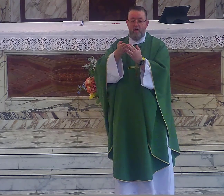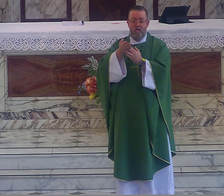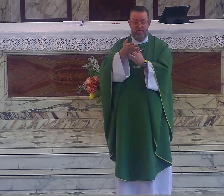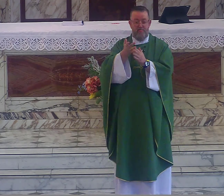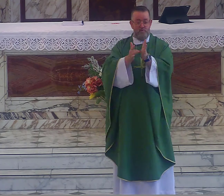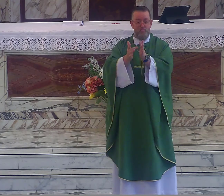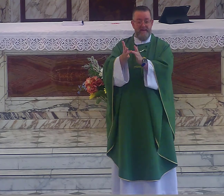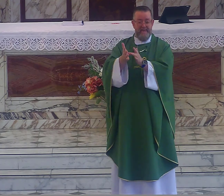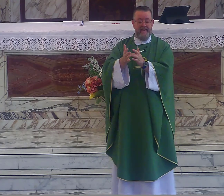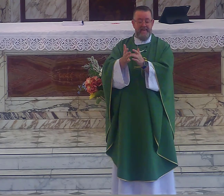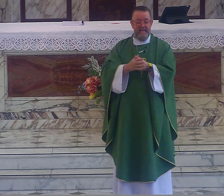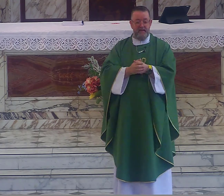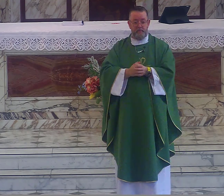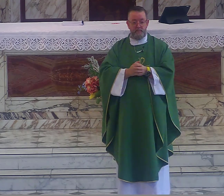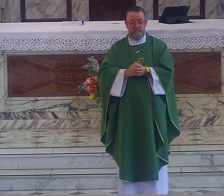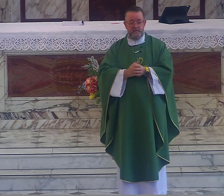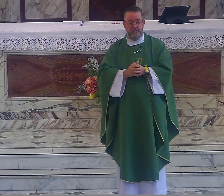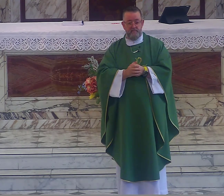God through me.